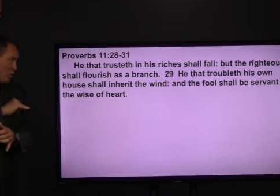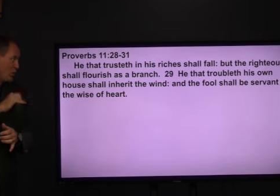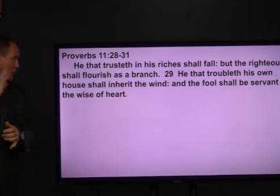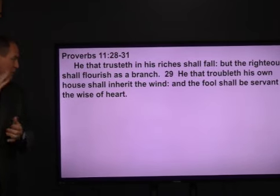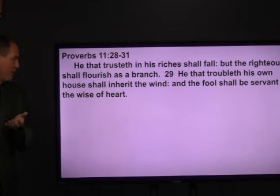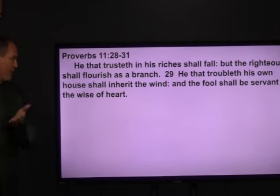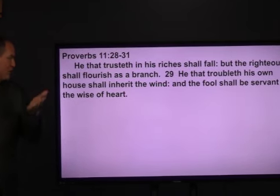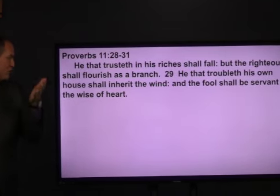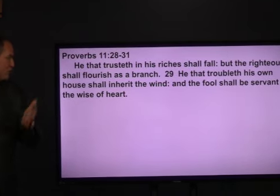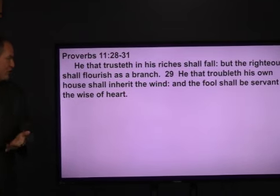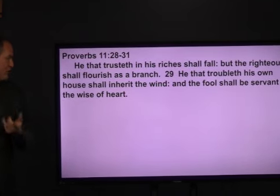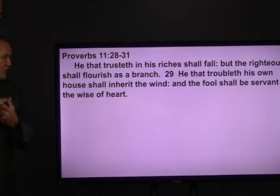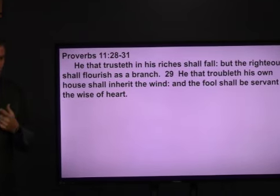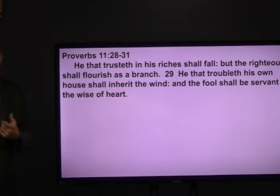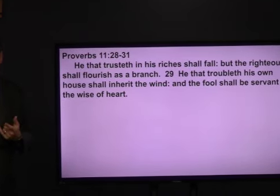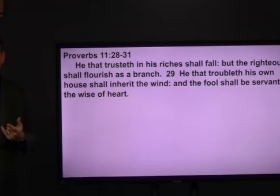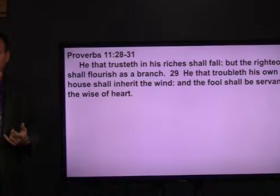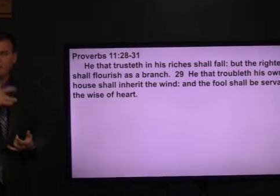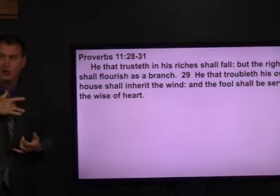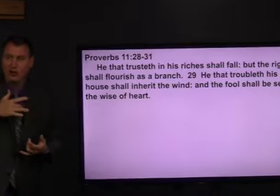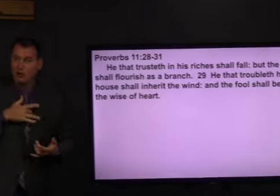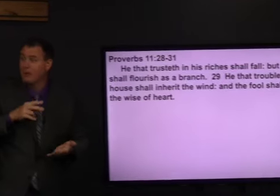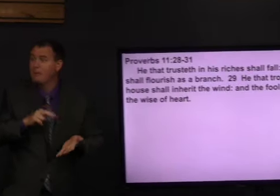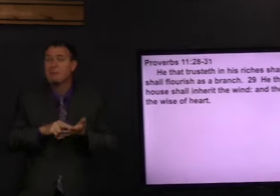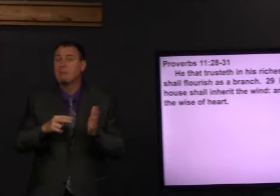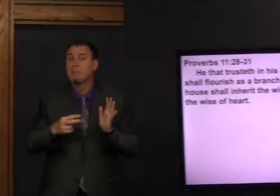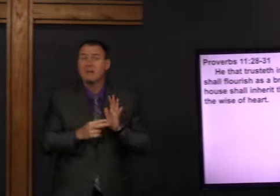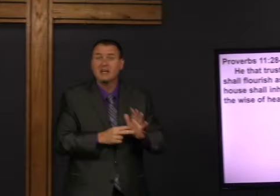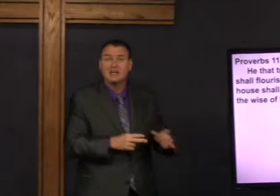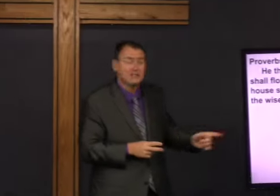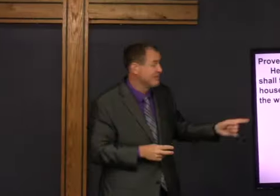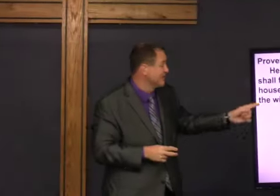and the fool shall be servant to the wise of heart.